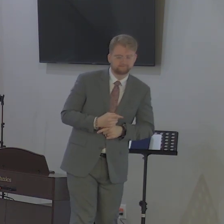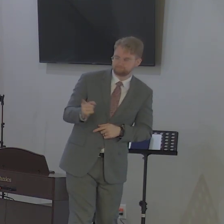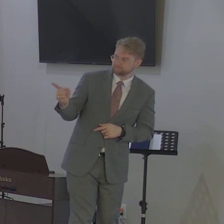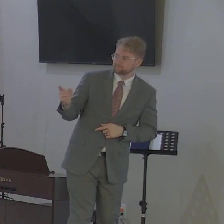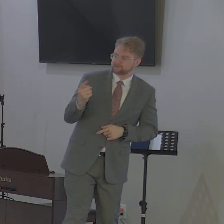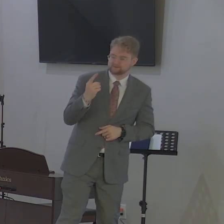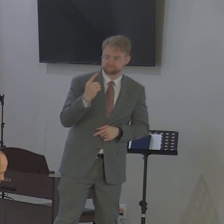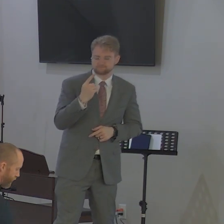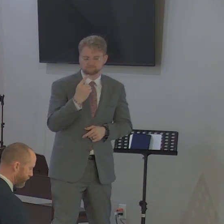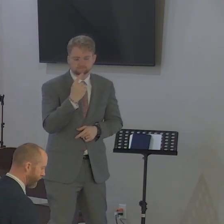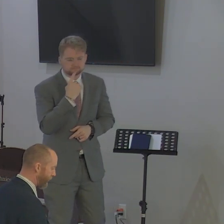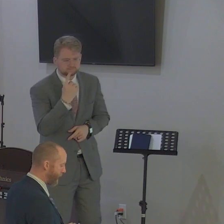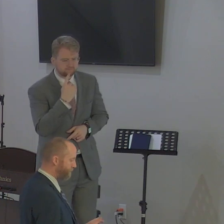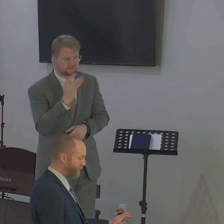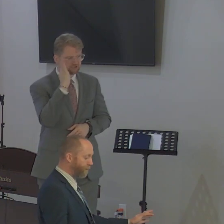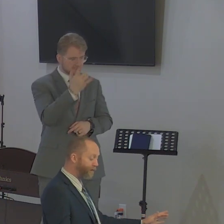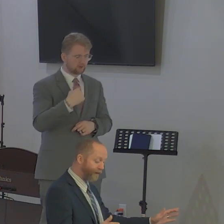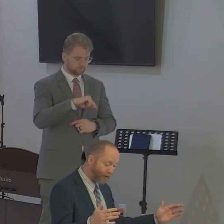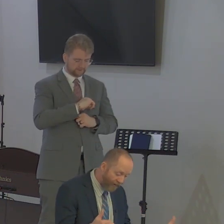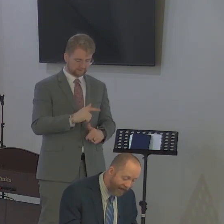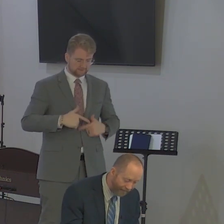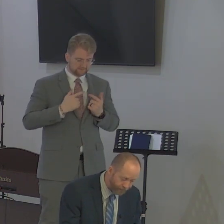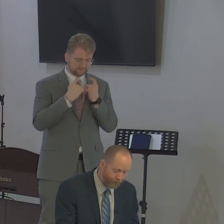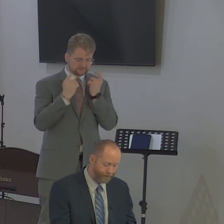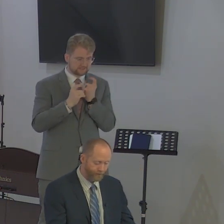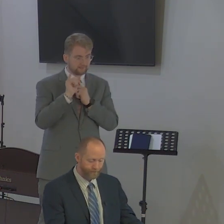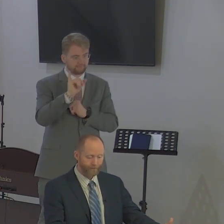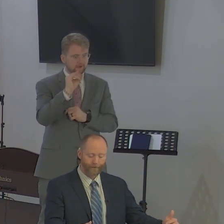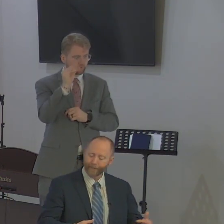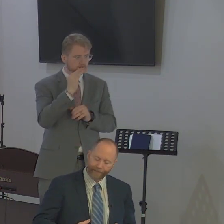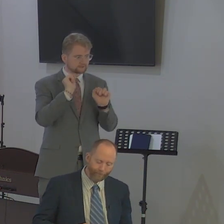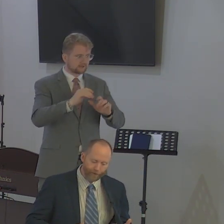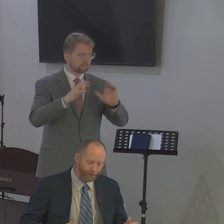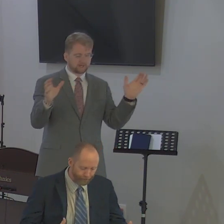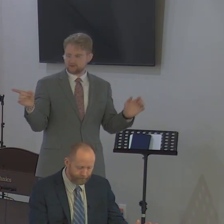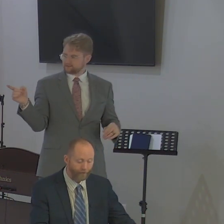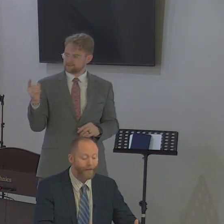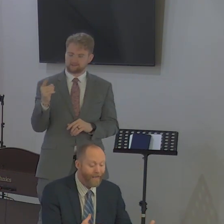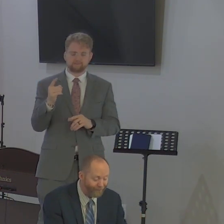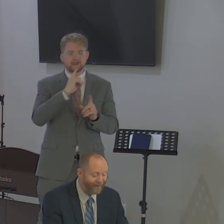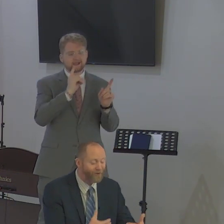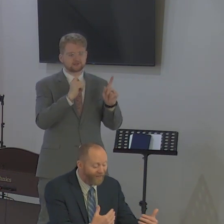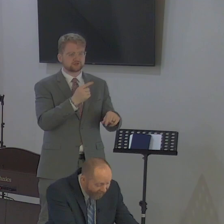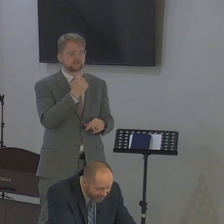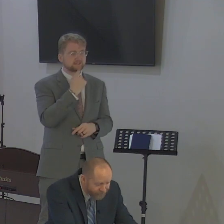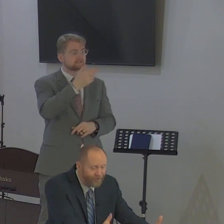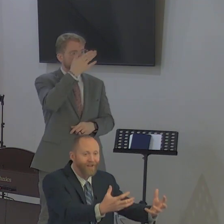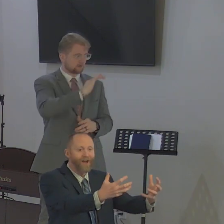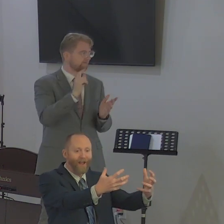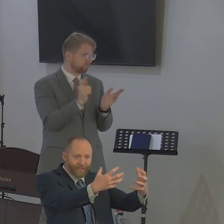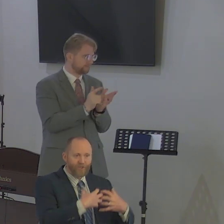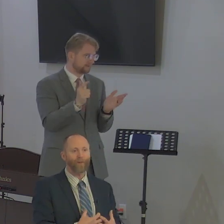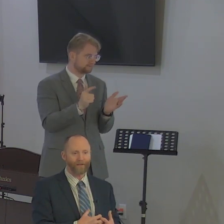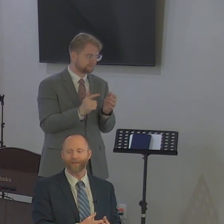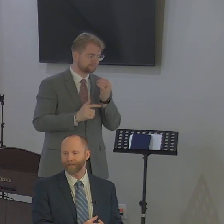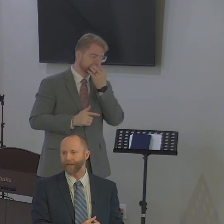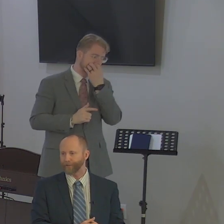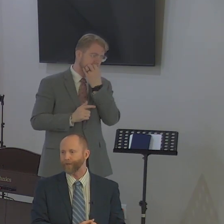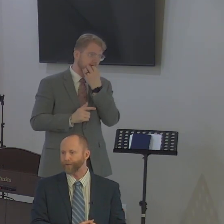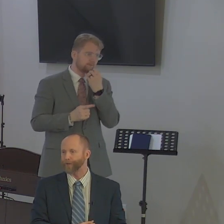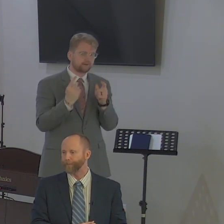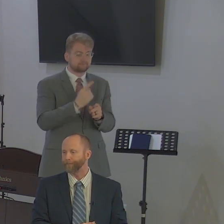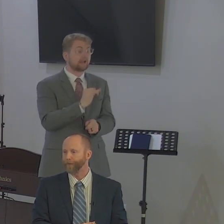not trying to beat a dead horse, but if I go to college, again, keep your jokes to yourself. If I go to college, I expect to